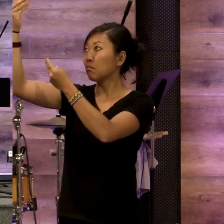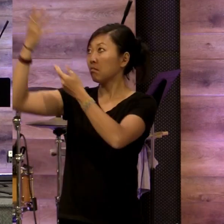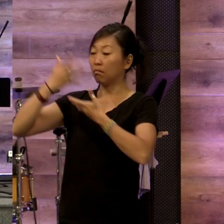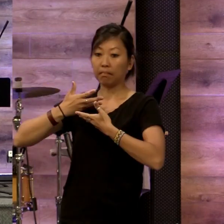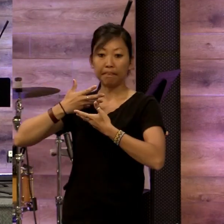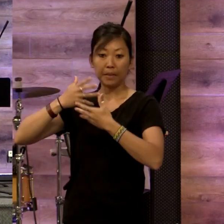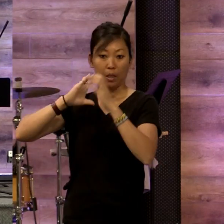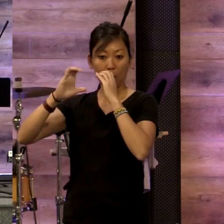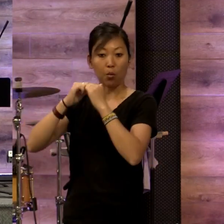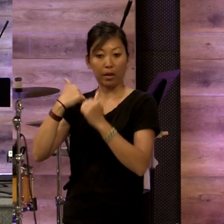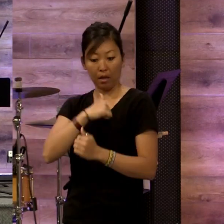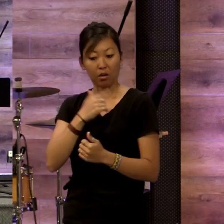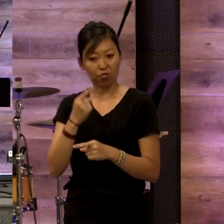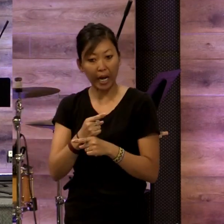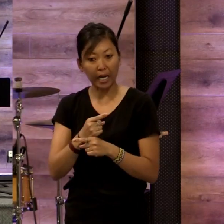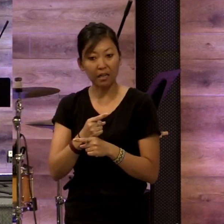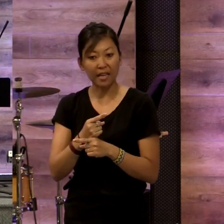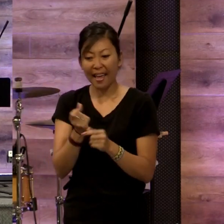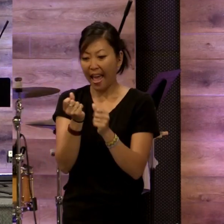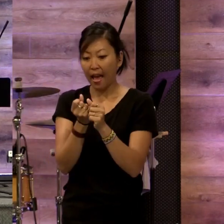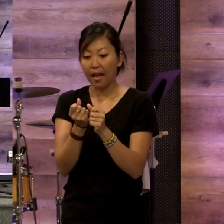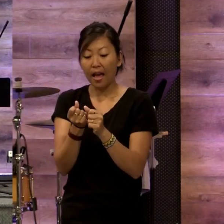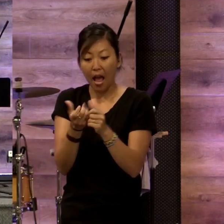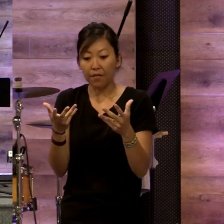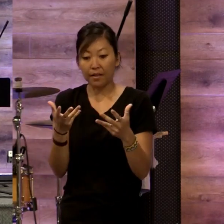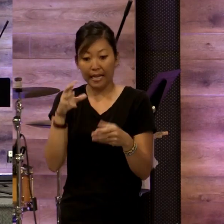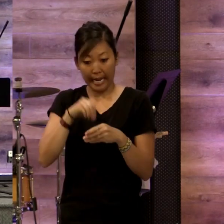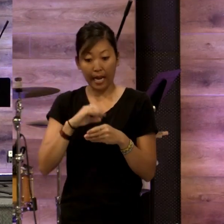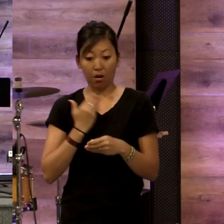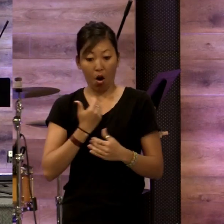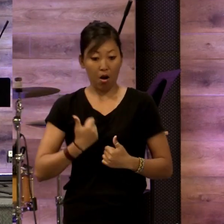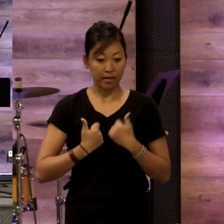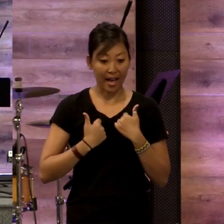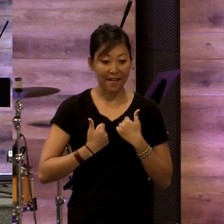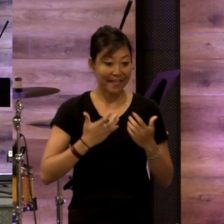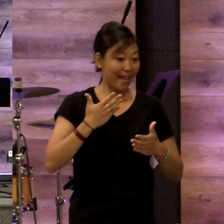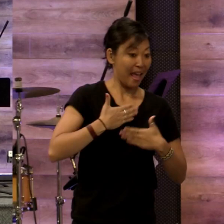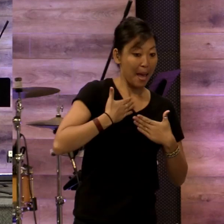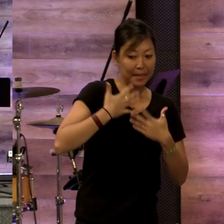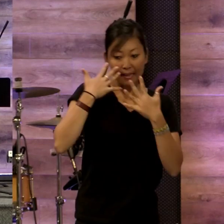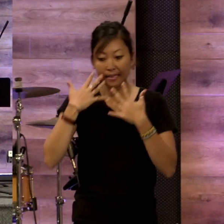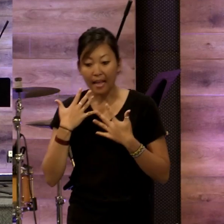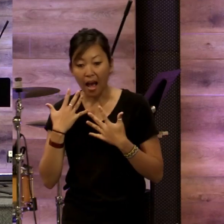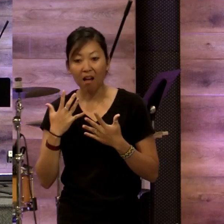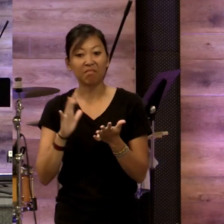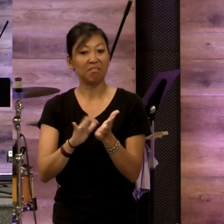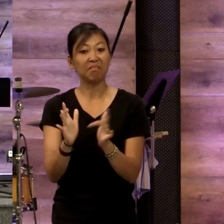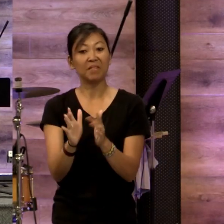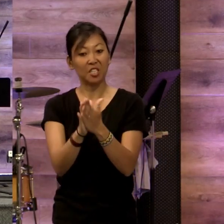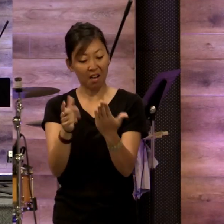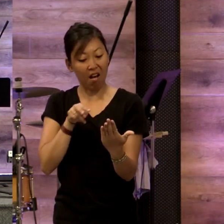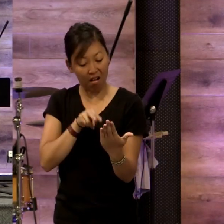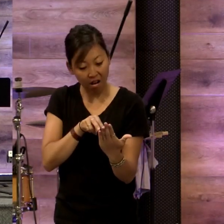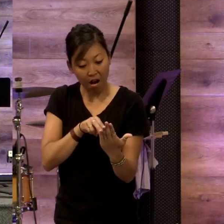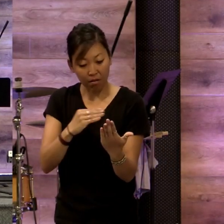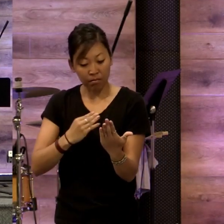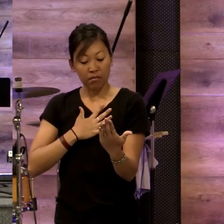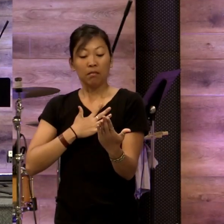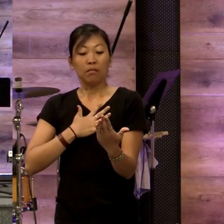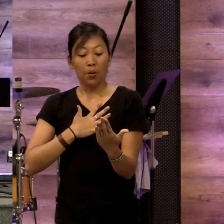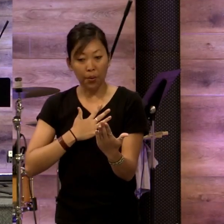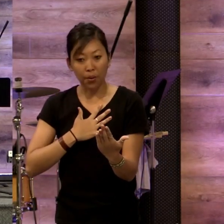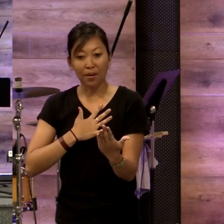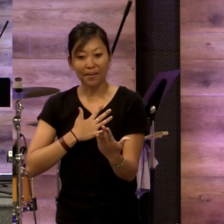It should speak to the nitty-gritty realities of everyday life. It should speak to the high highs and the low lows and